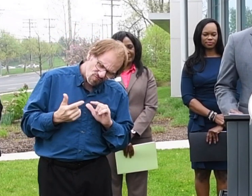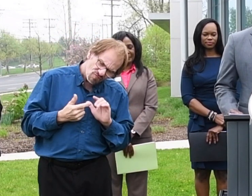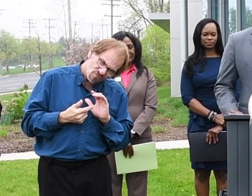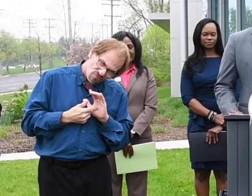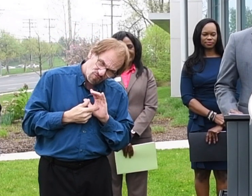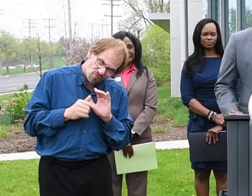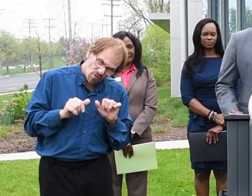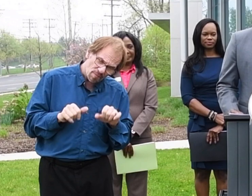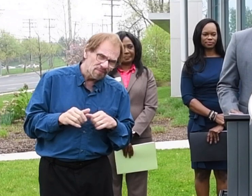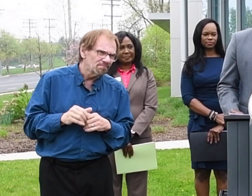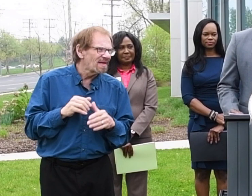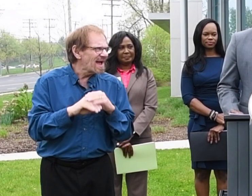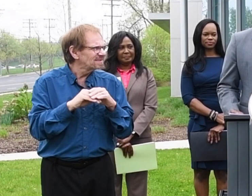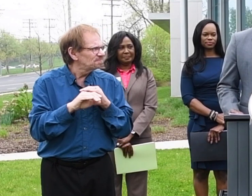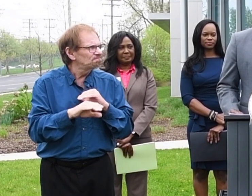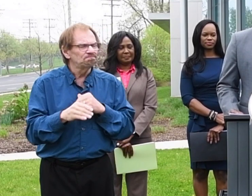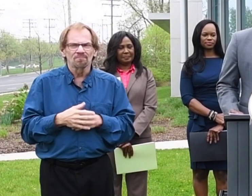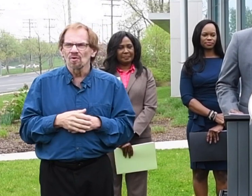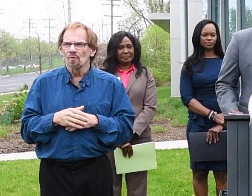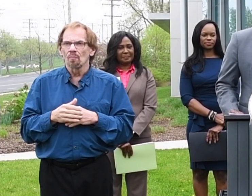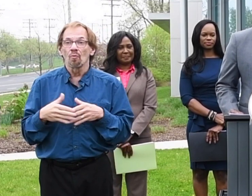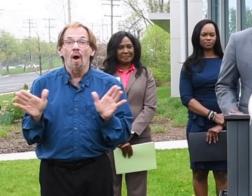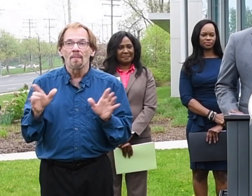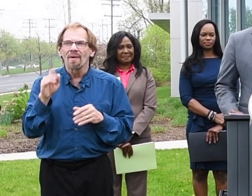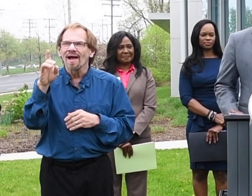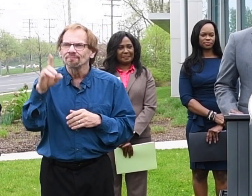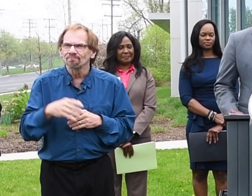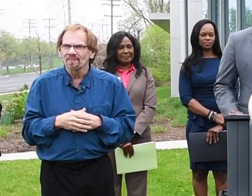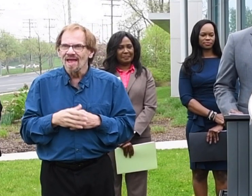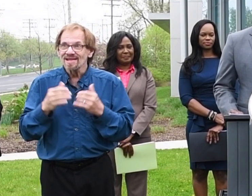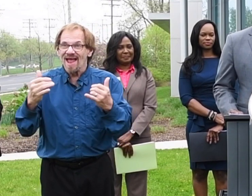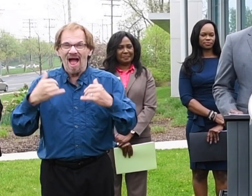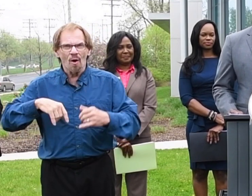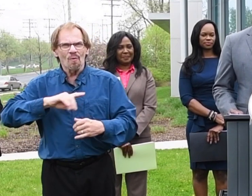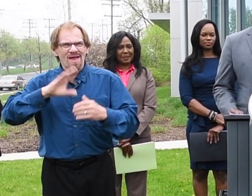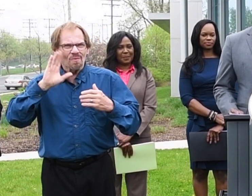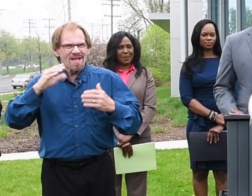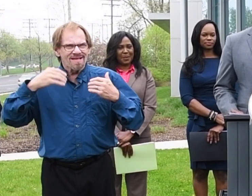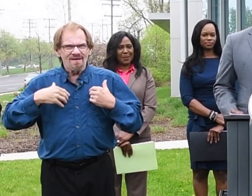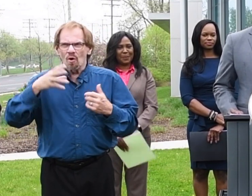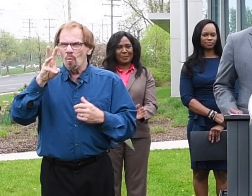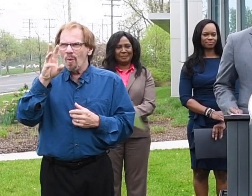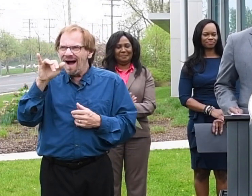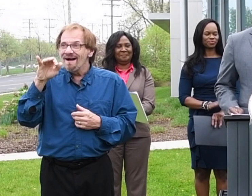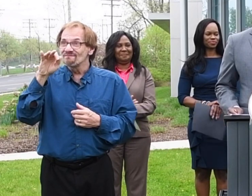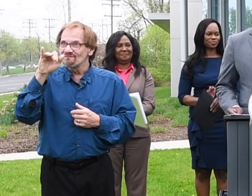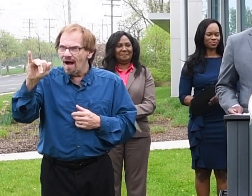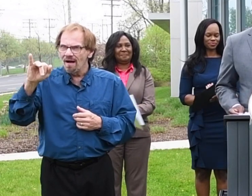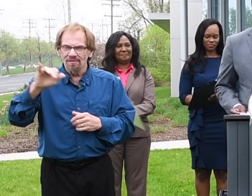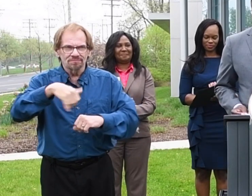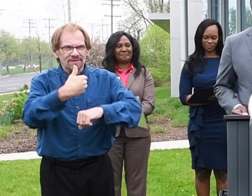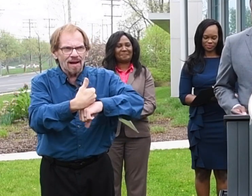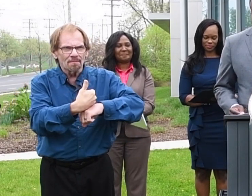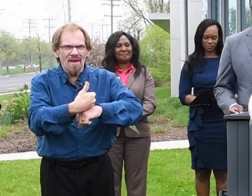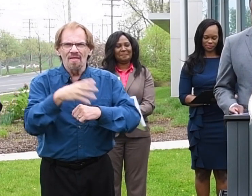announce that we will now be installing Wi-Fi at the Rockburn Branch Park.